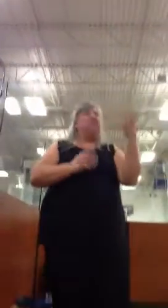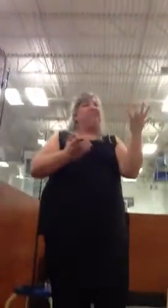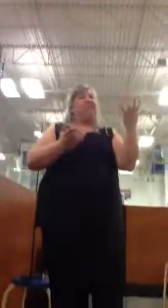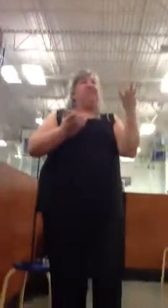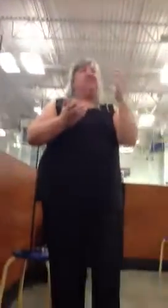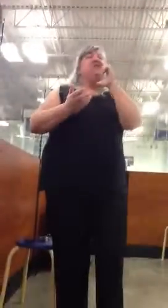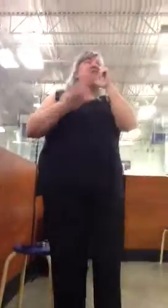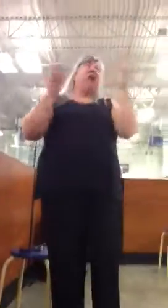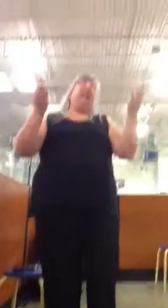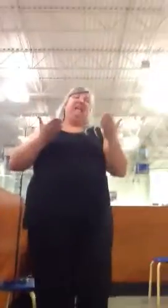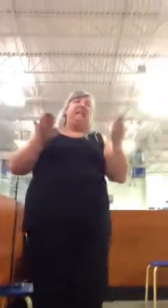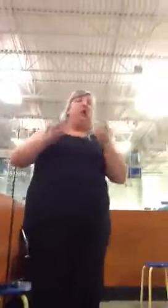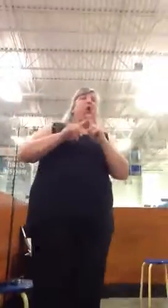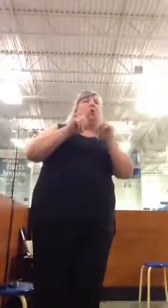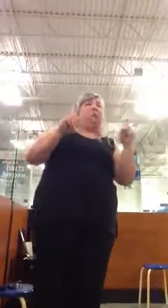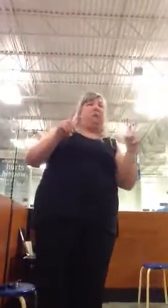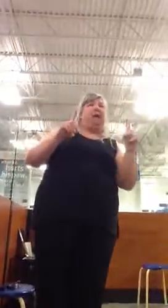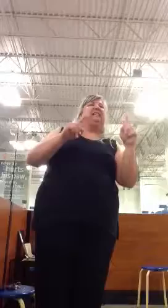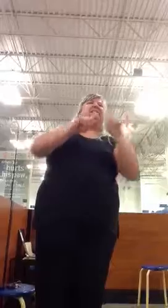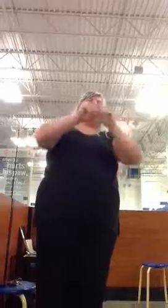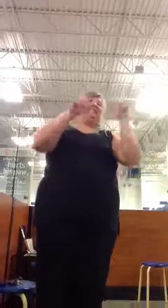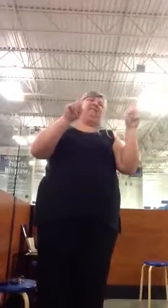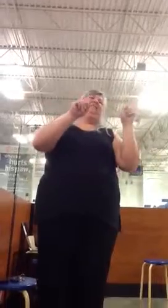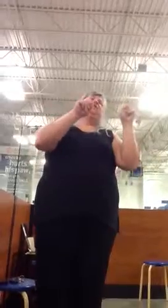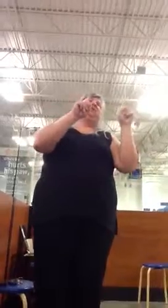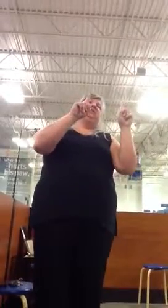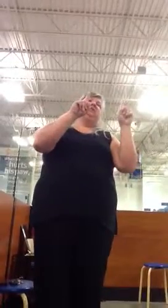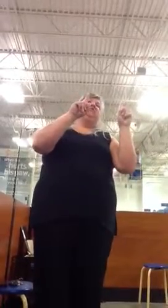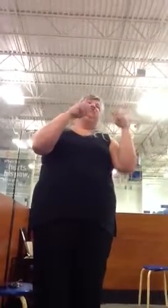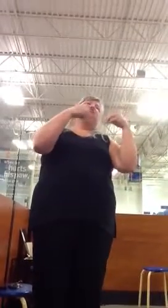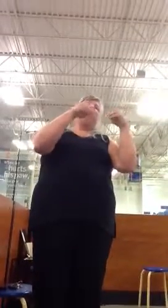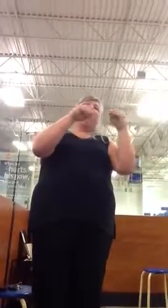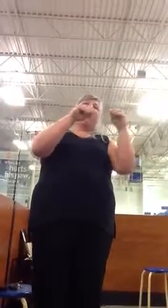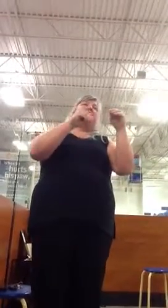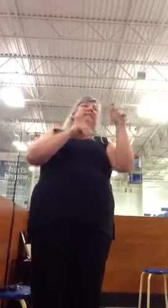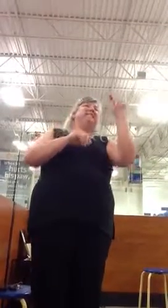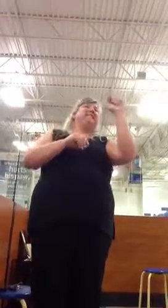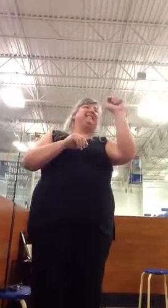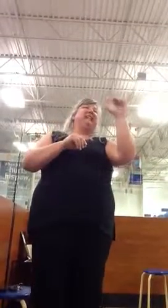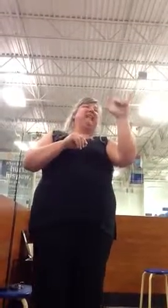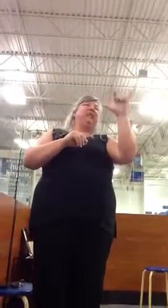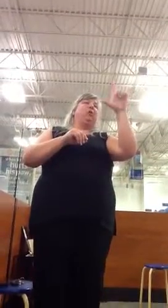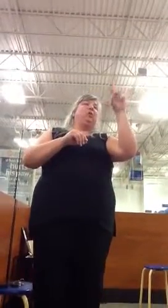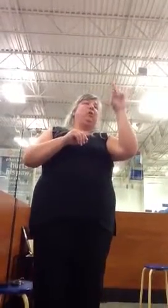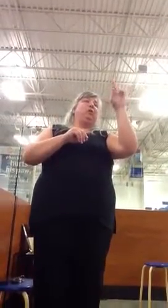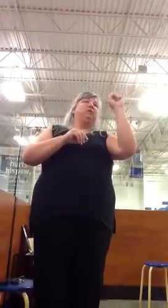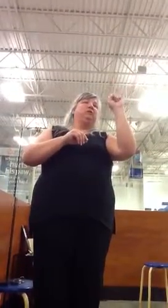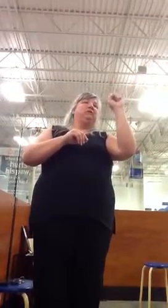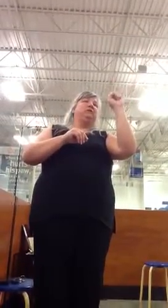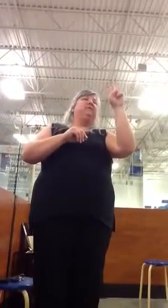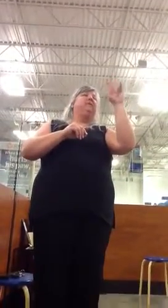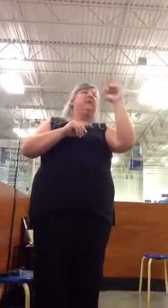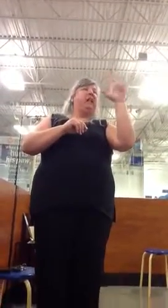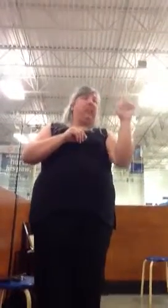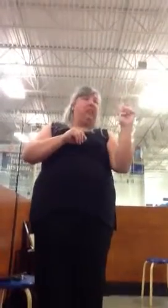store. The 2 locations are Taylorsville, Redwood, and then Jordan